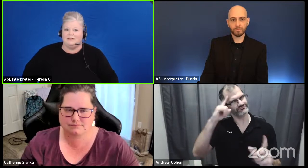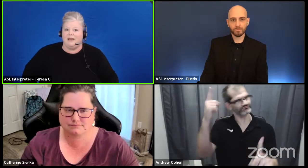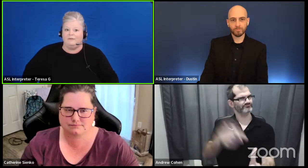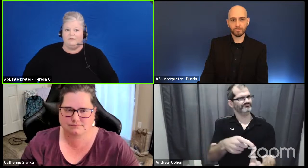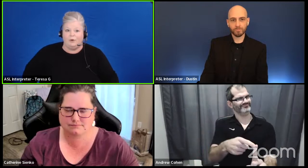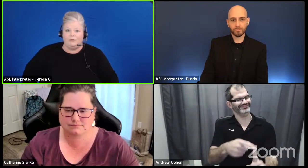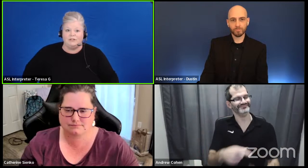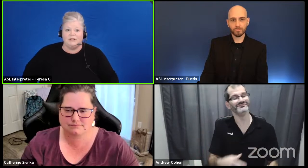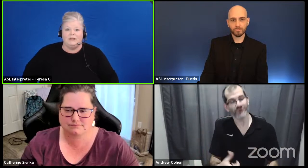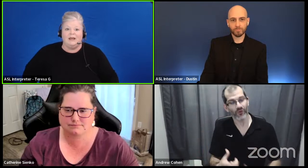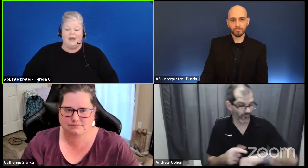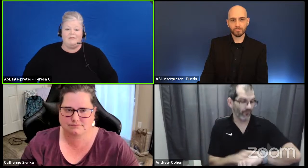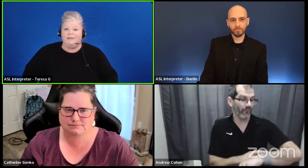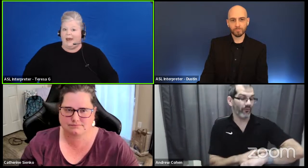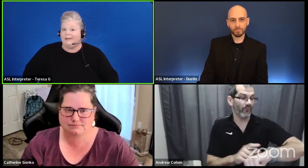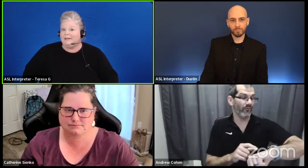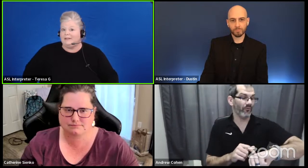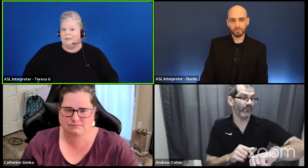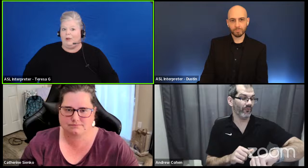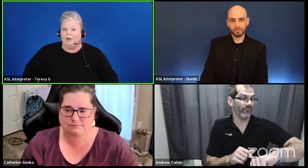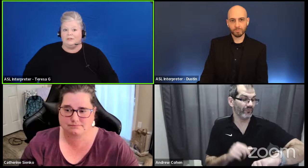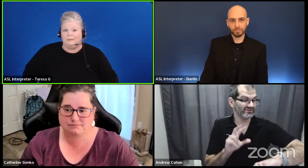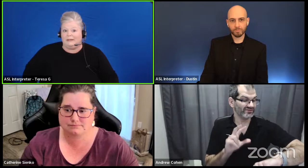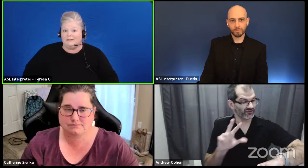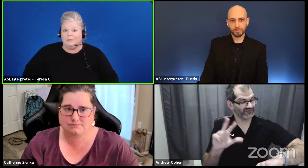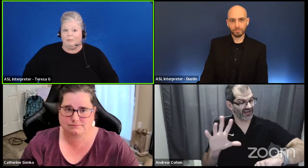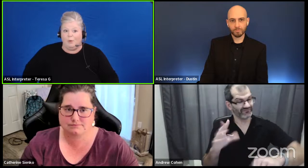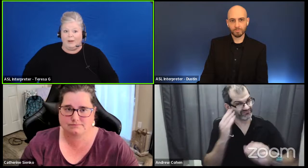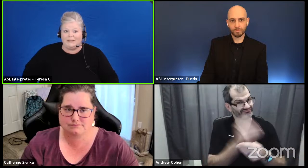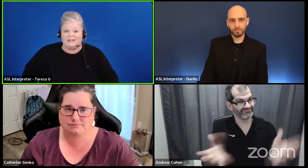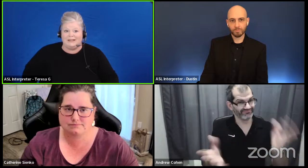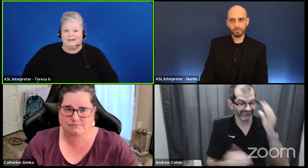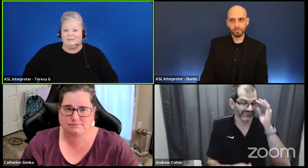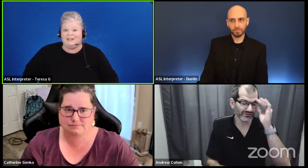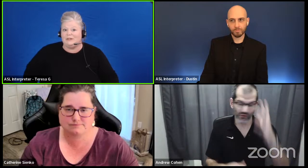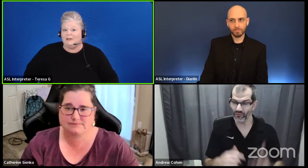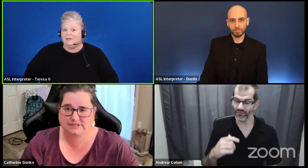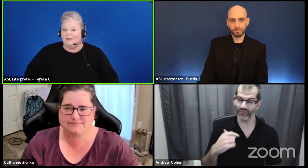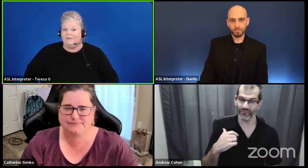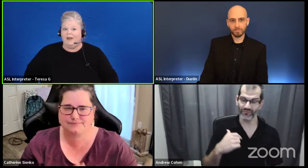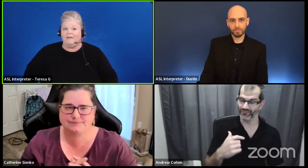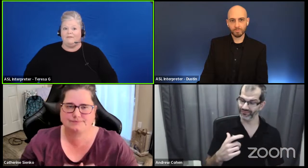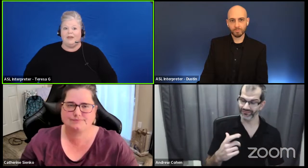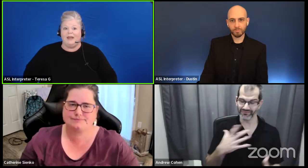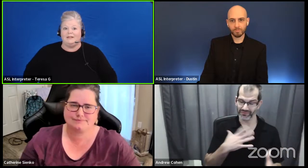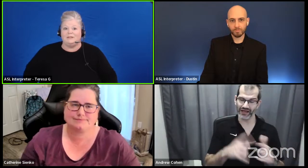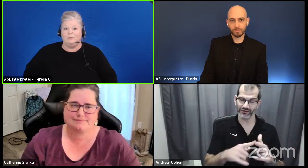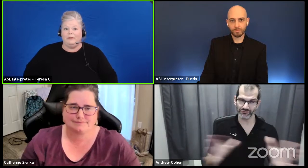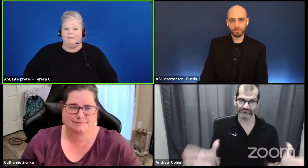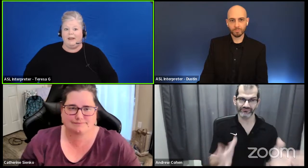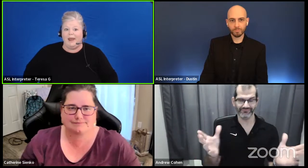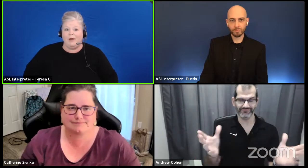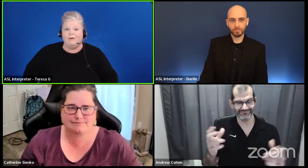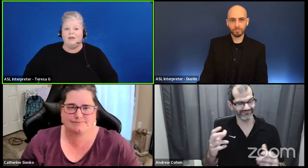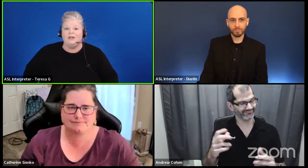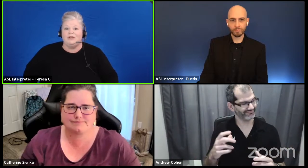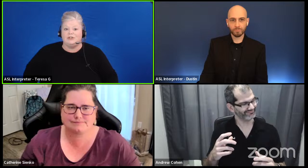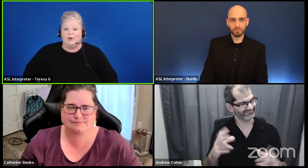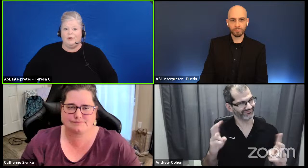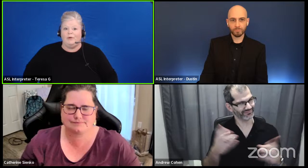and let's have a vote. And that is my ultimate point. It's 3:35 at this point right